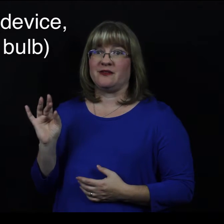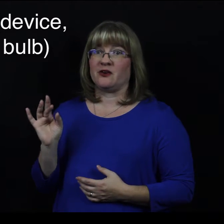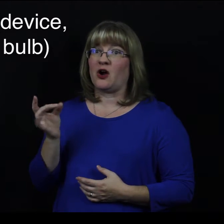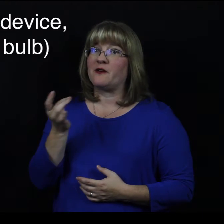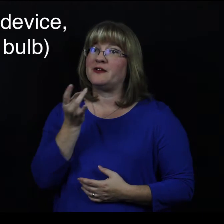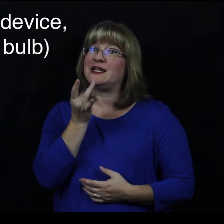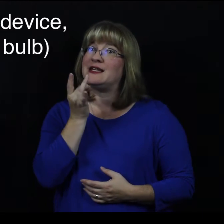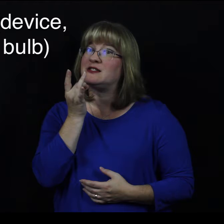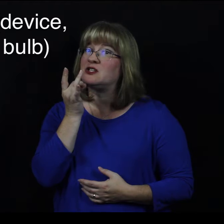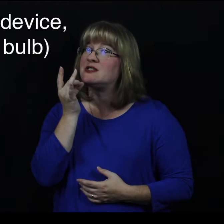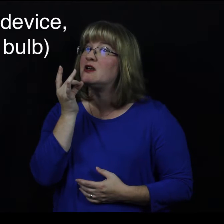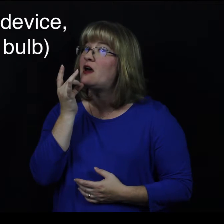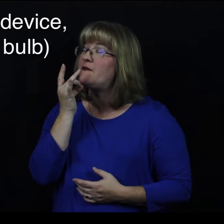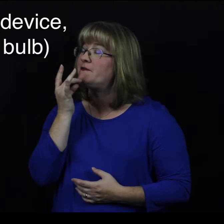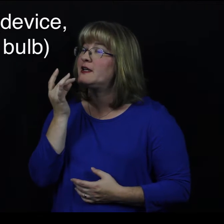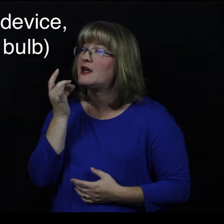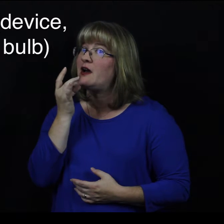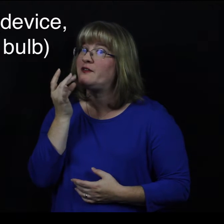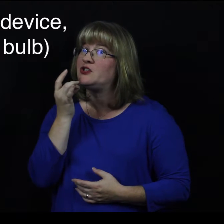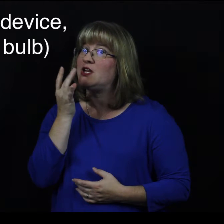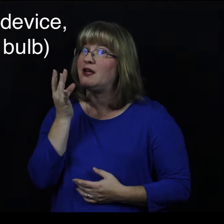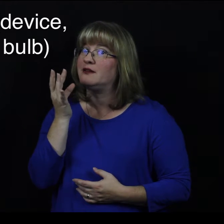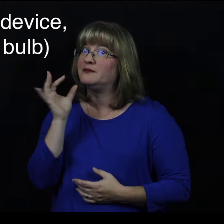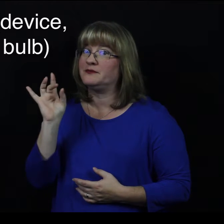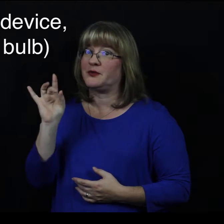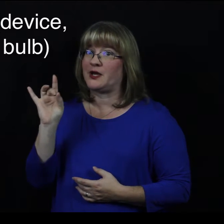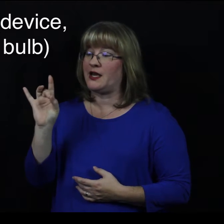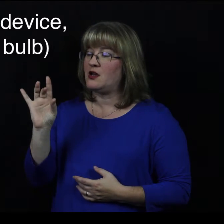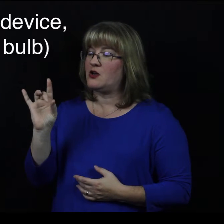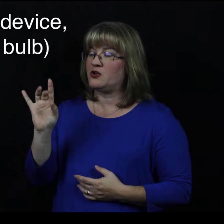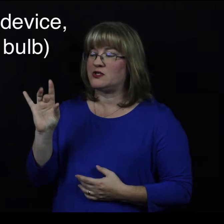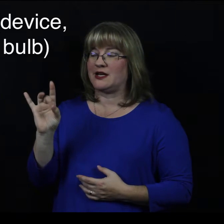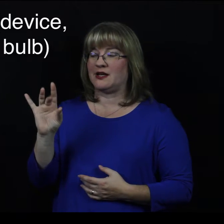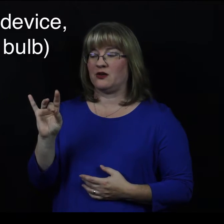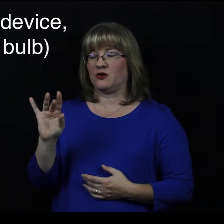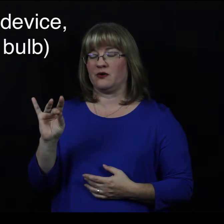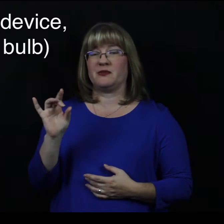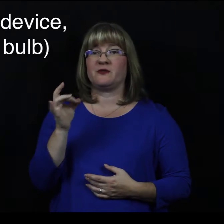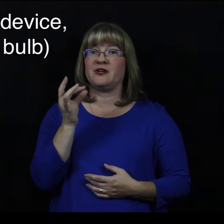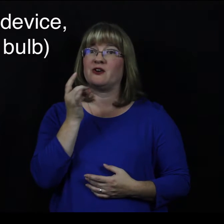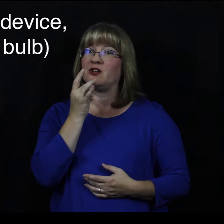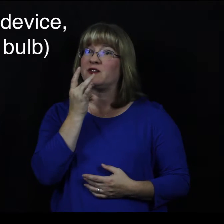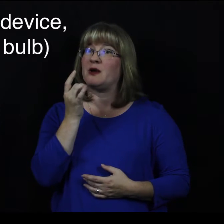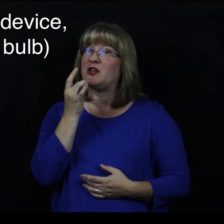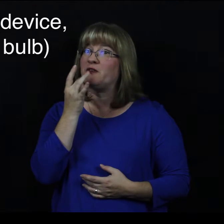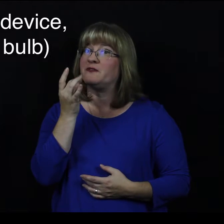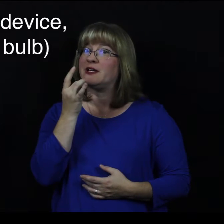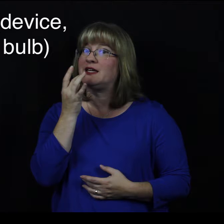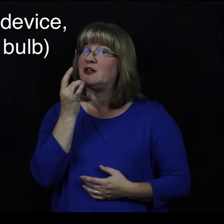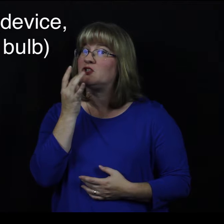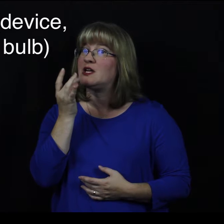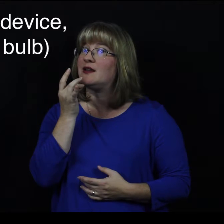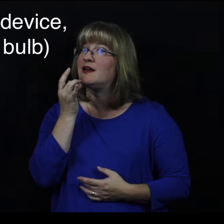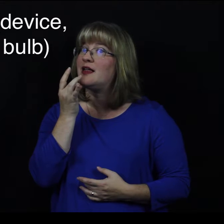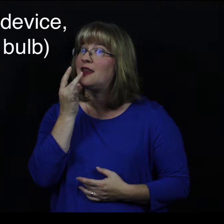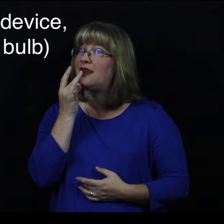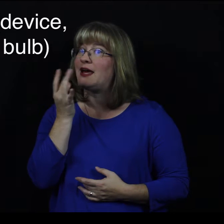very often is just a flick of the chin. Okay? You're taking your middle finger and your thumb and you're flicking your chin.